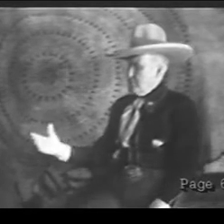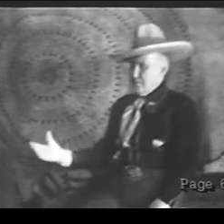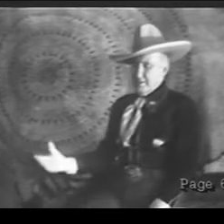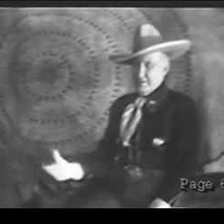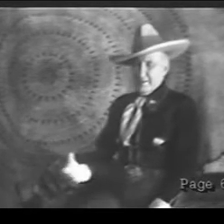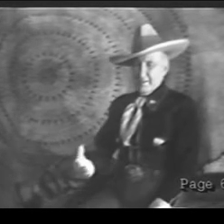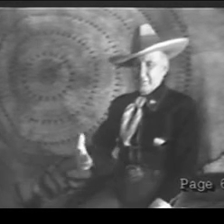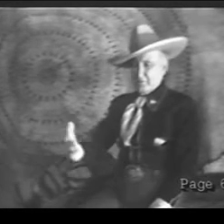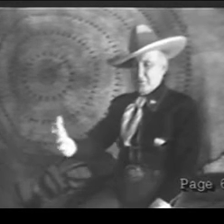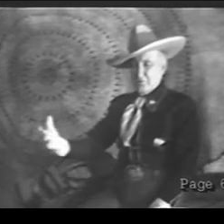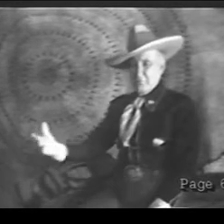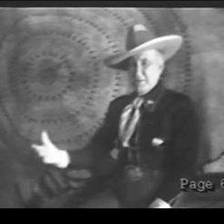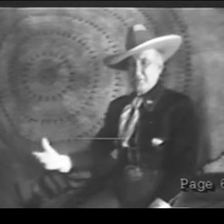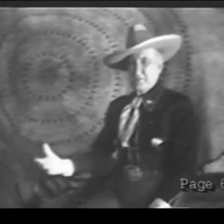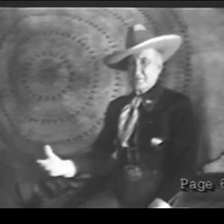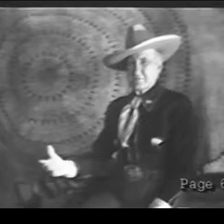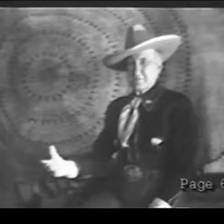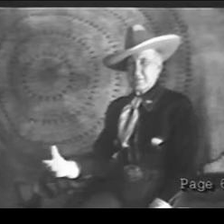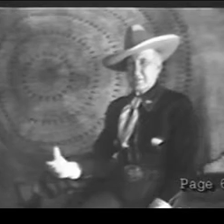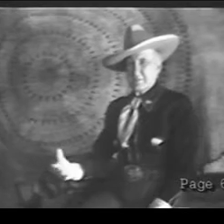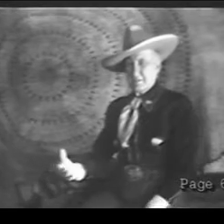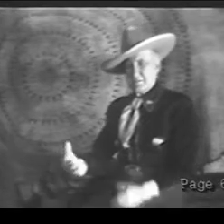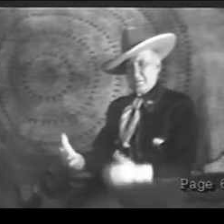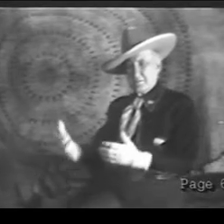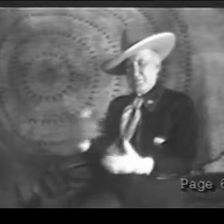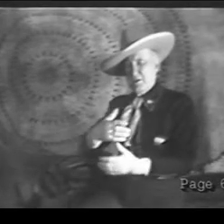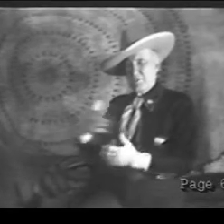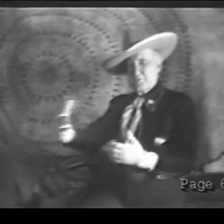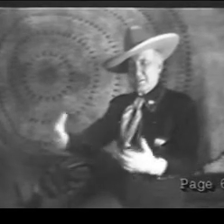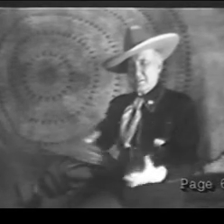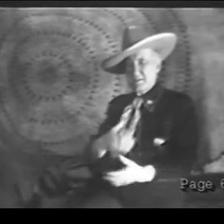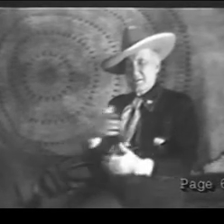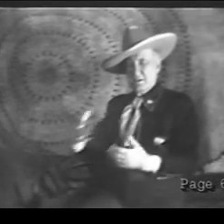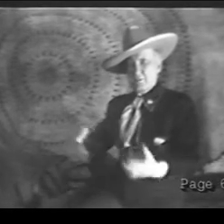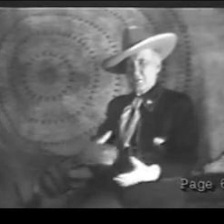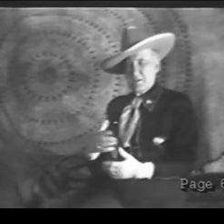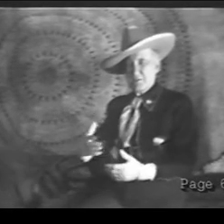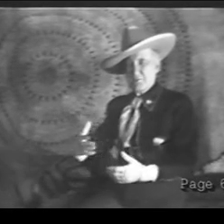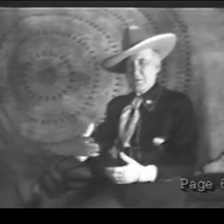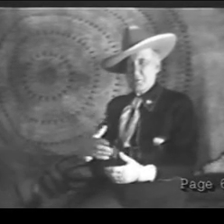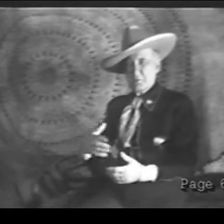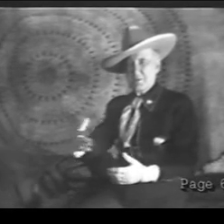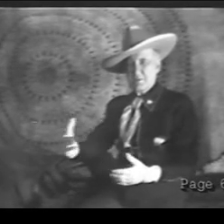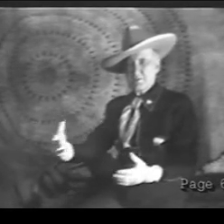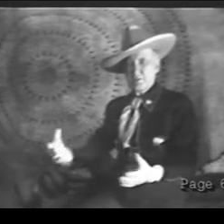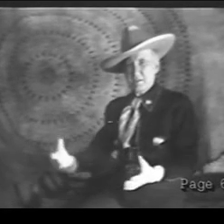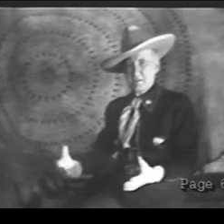teepee, there's so many things that revolve, as I say, around the life in the teepee besides your